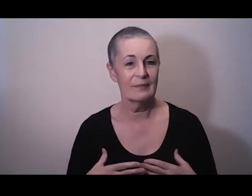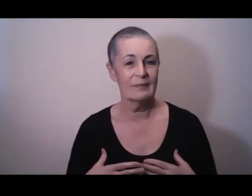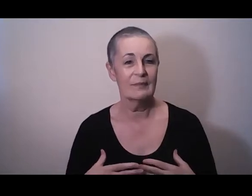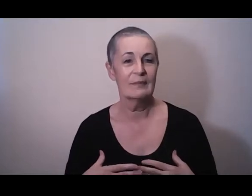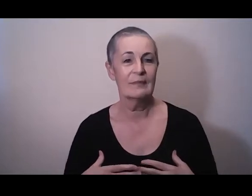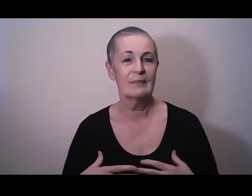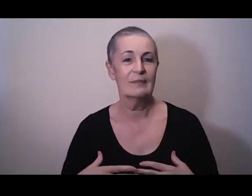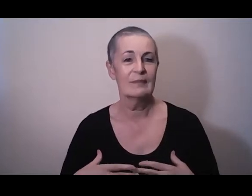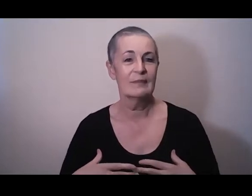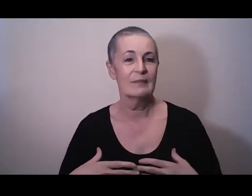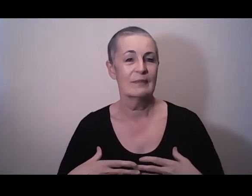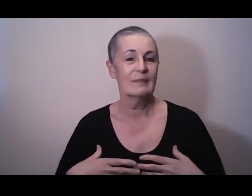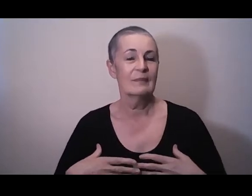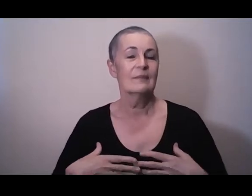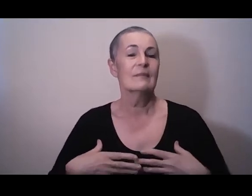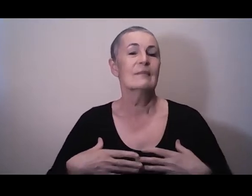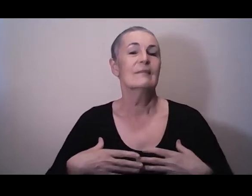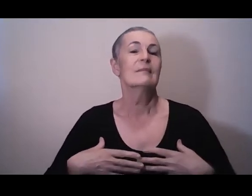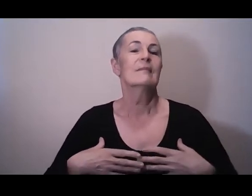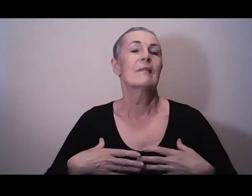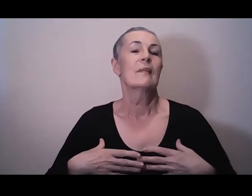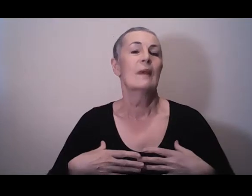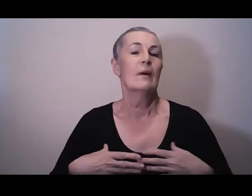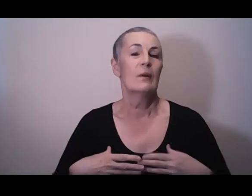around. And breathing in.